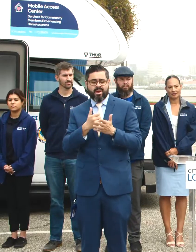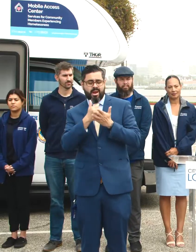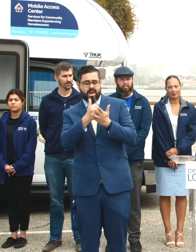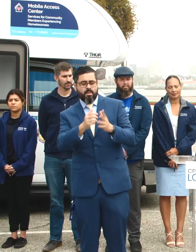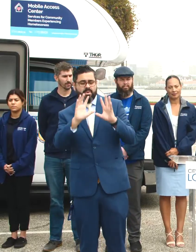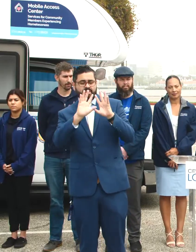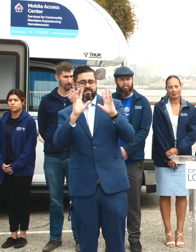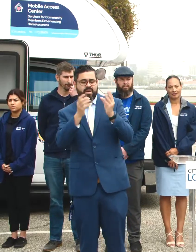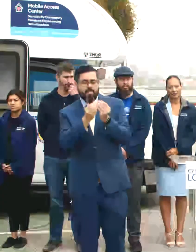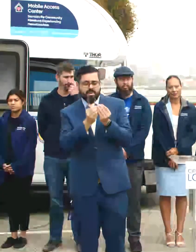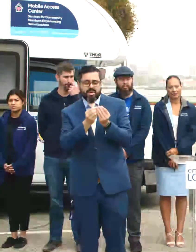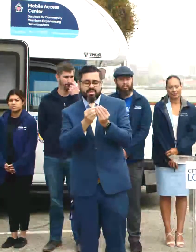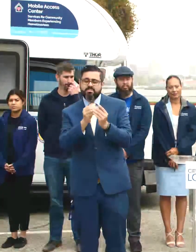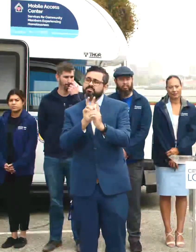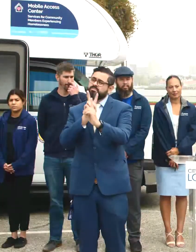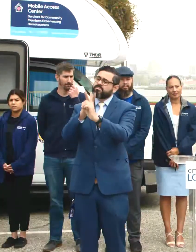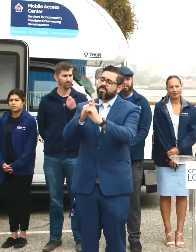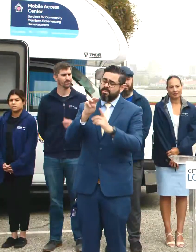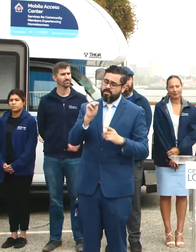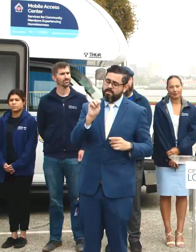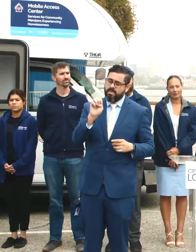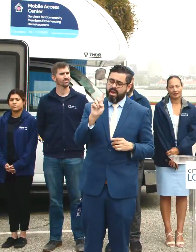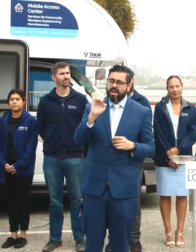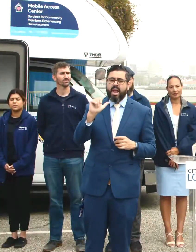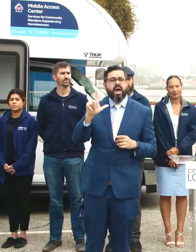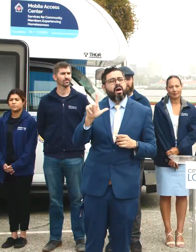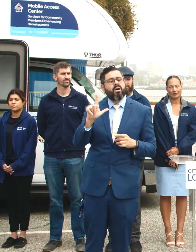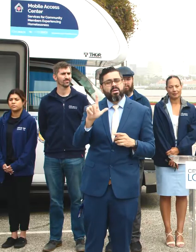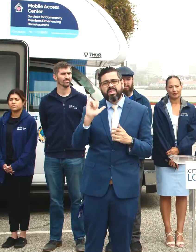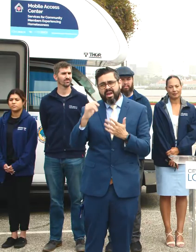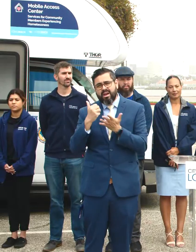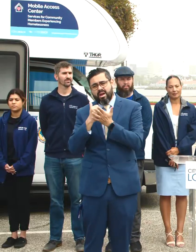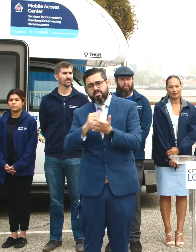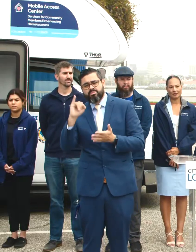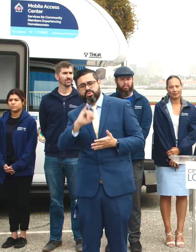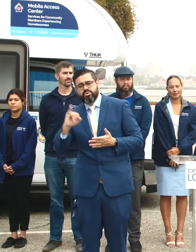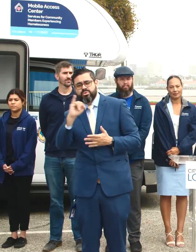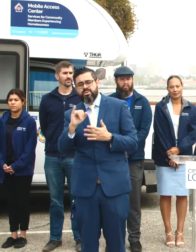to enroll in Medi-Cal so that a hospital visit doesn't mean financial ruin.